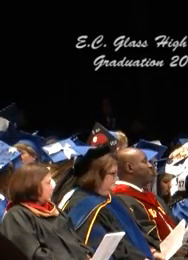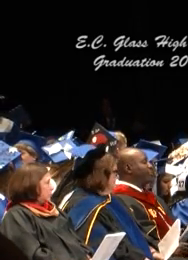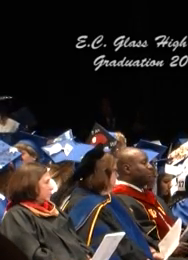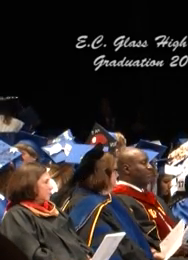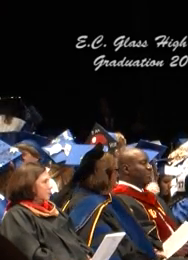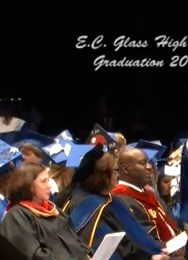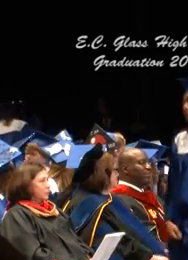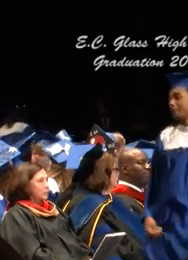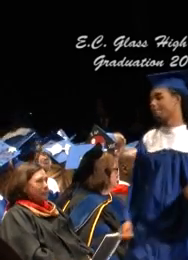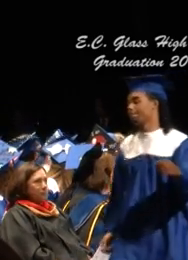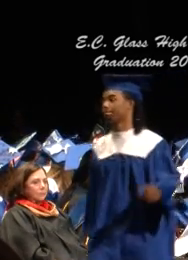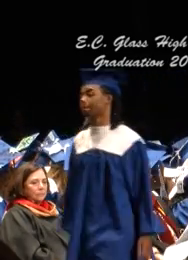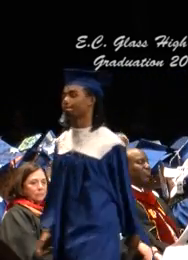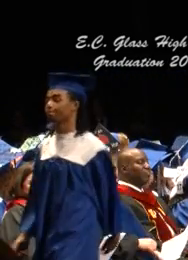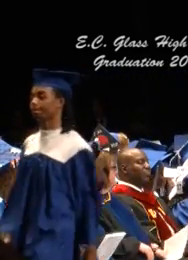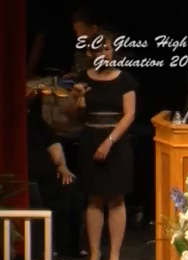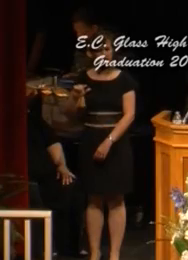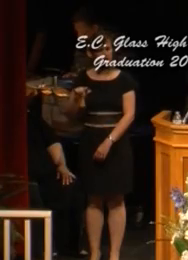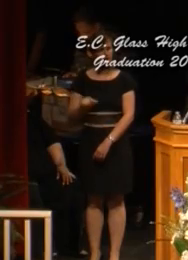Edward Y. Ling.